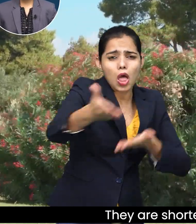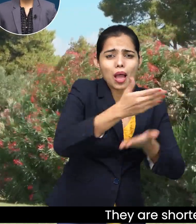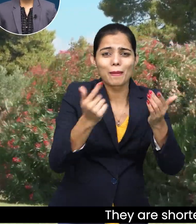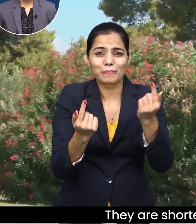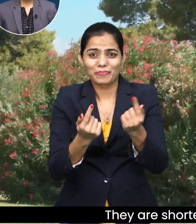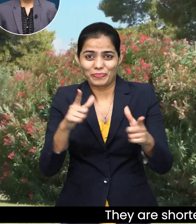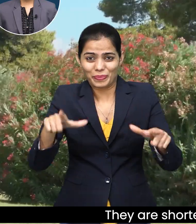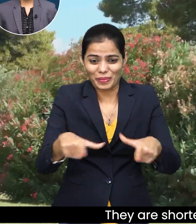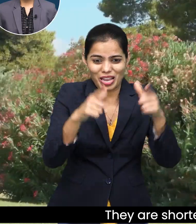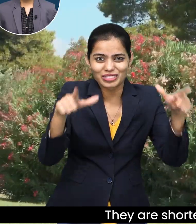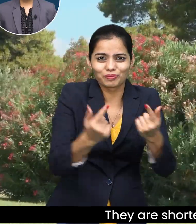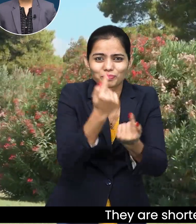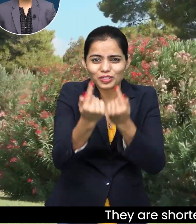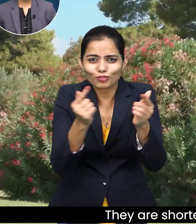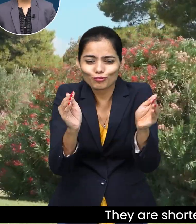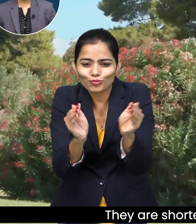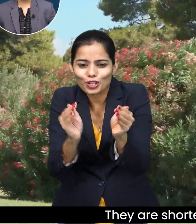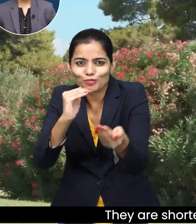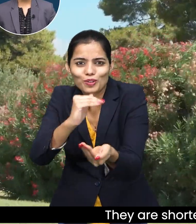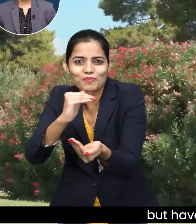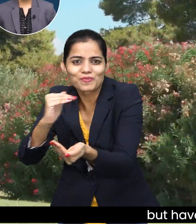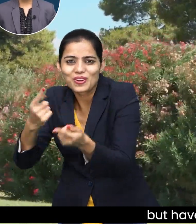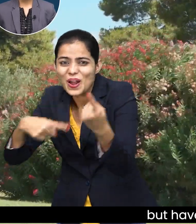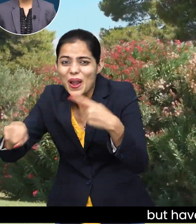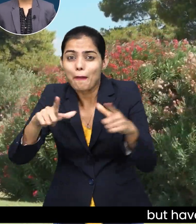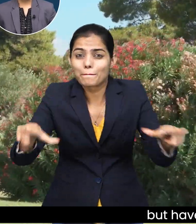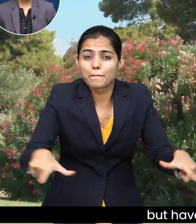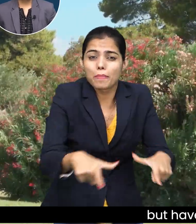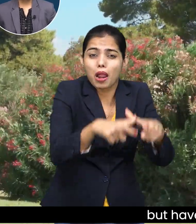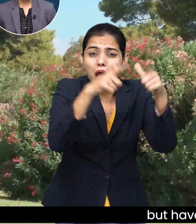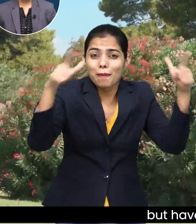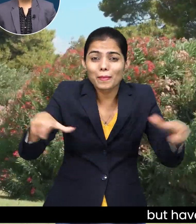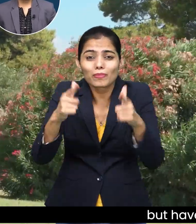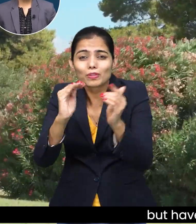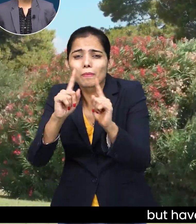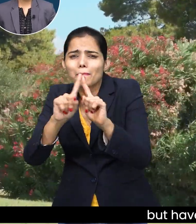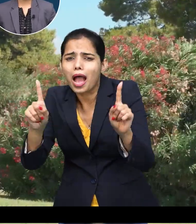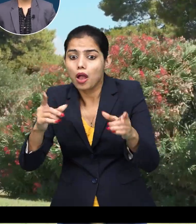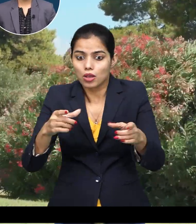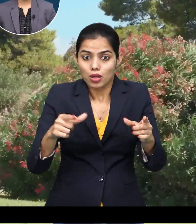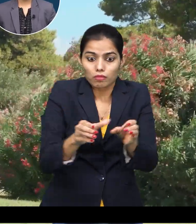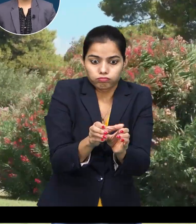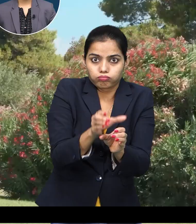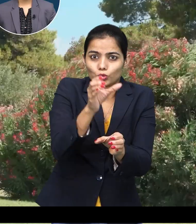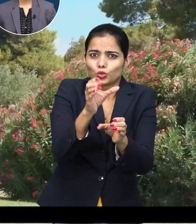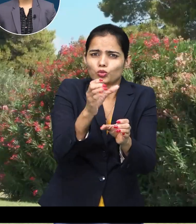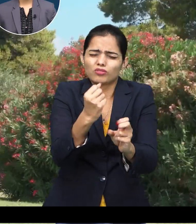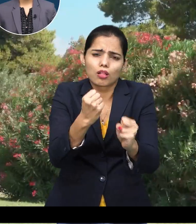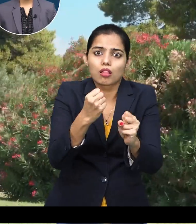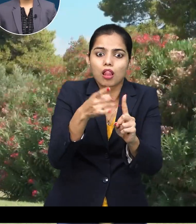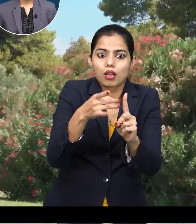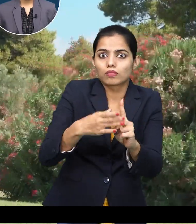They are shorter and smaller than trees but have a thick and hard stem.